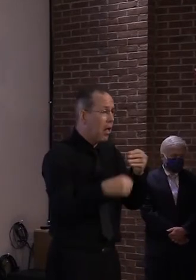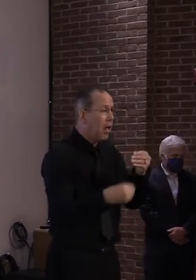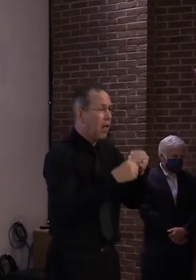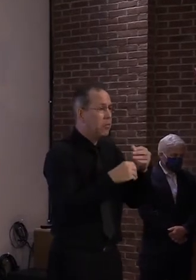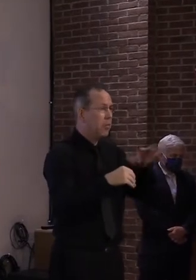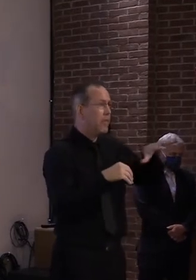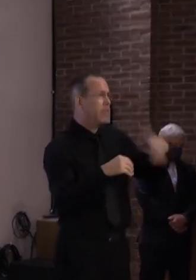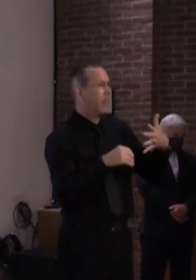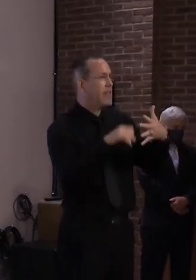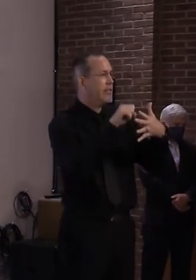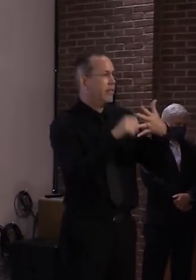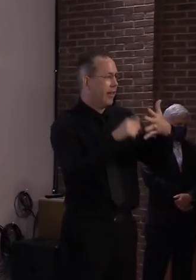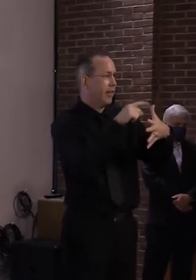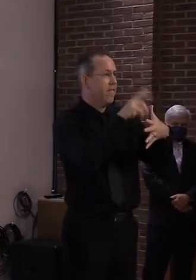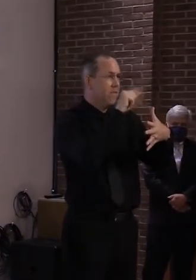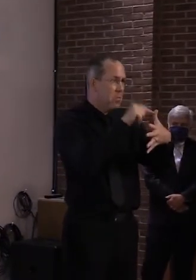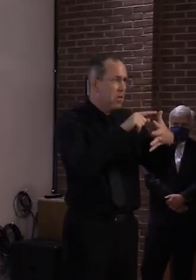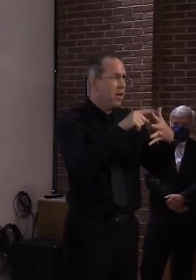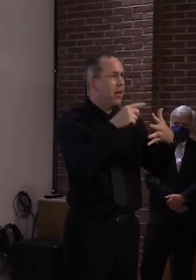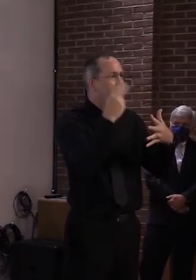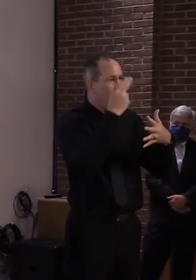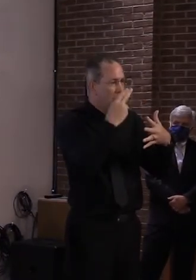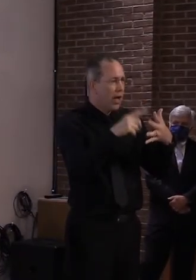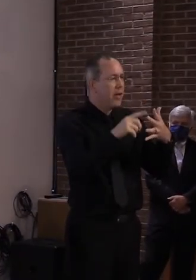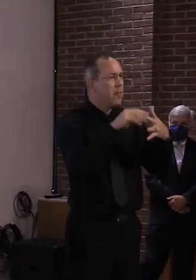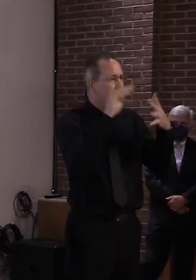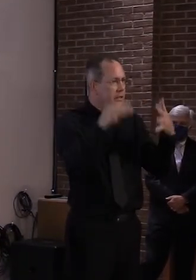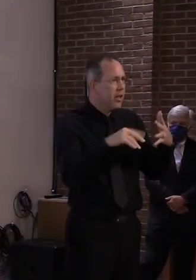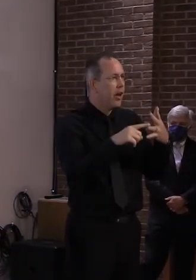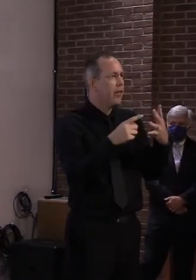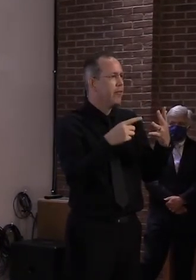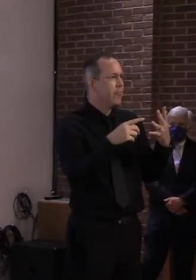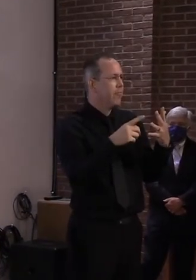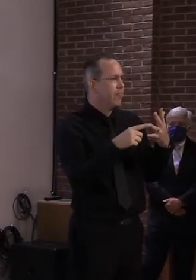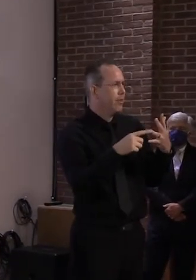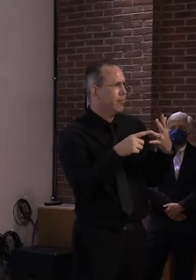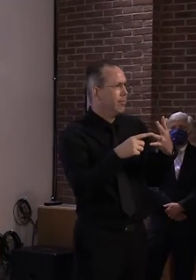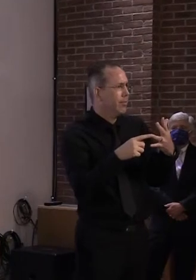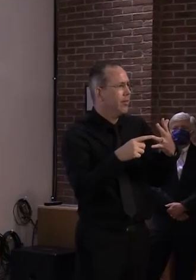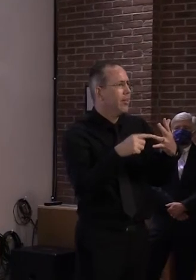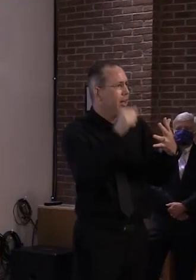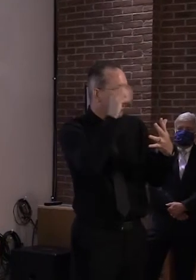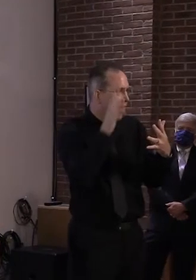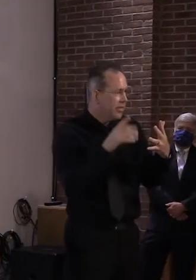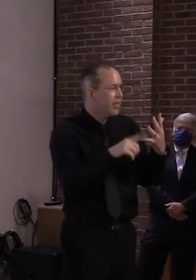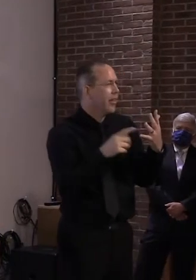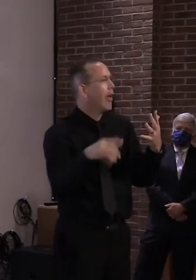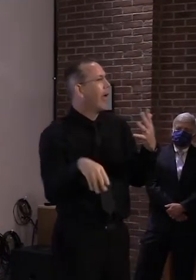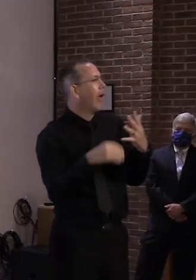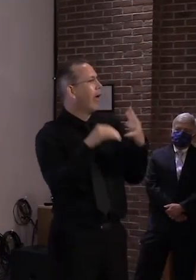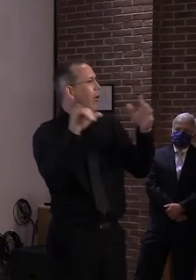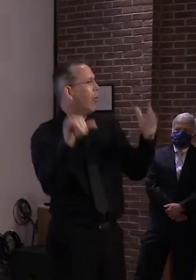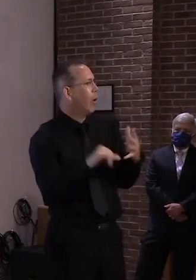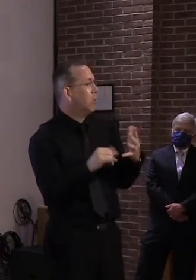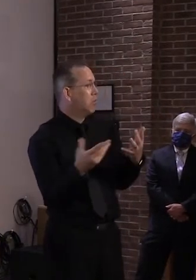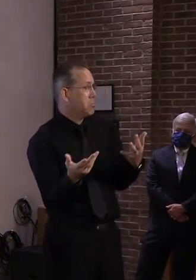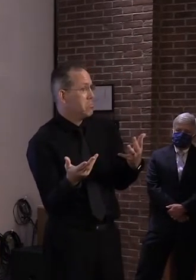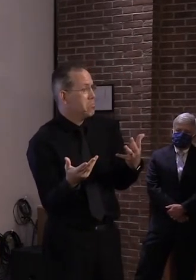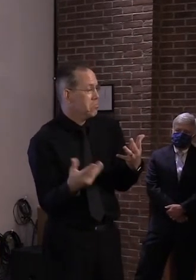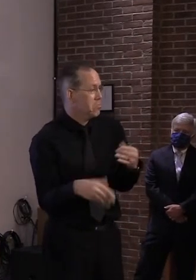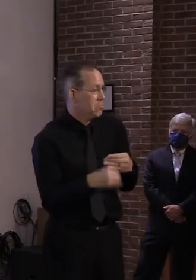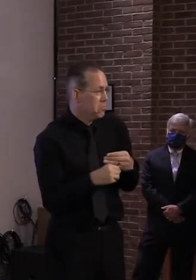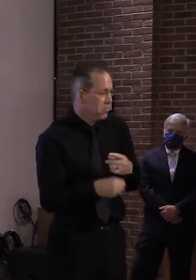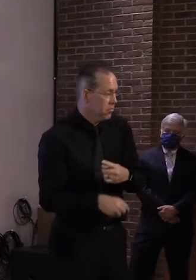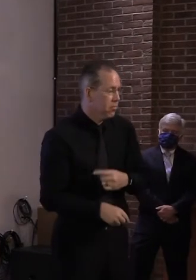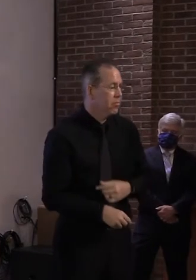Yeah, so Wilson, thanks for that question, and we have the slide up here for those watching. But you can see, as we pointed out, that you know there are three really